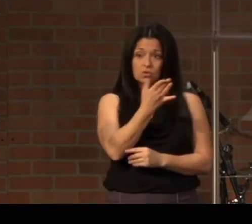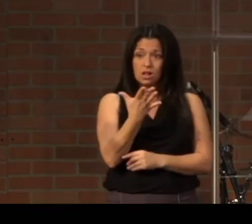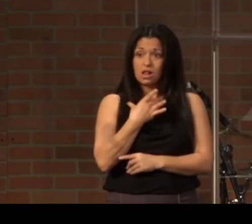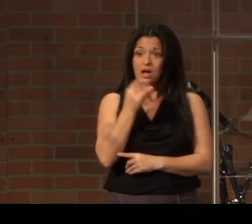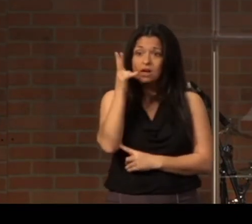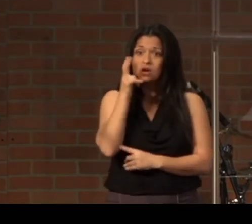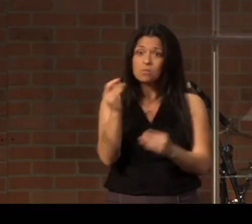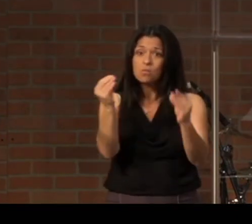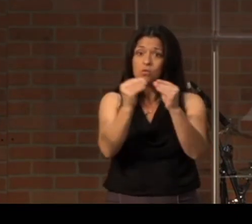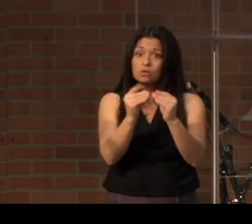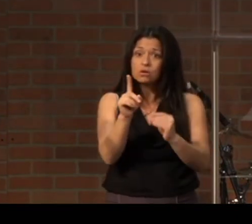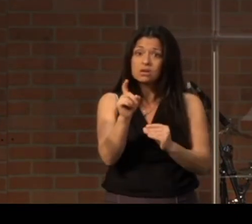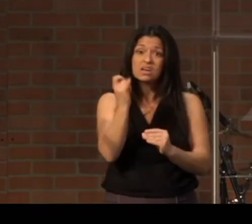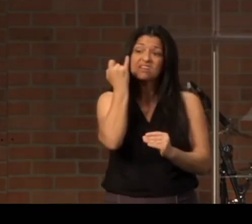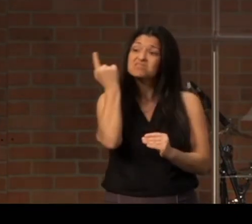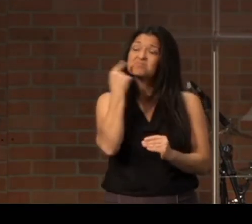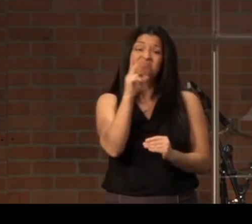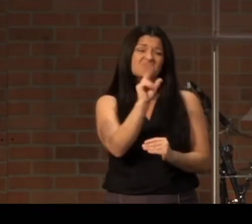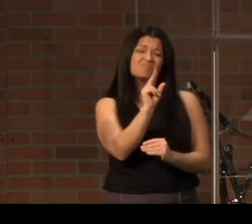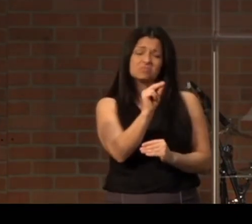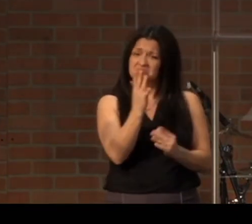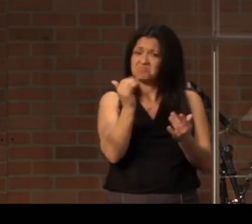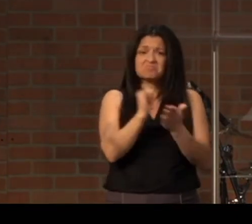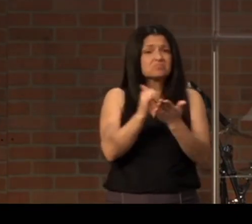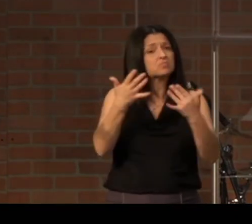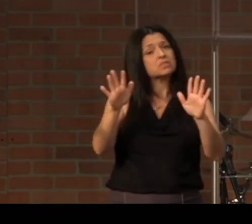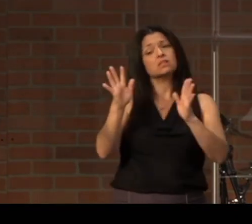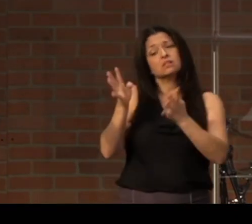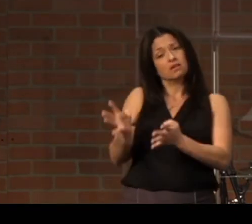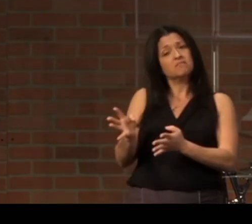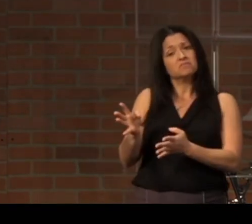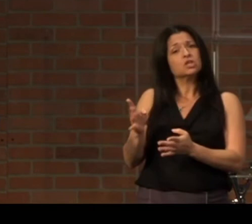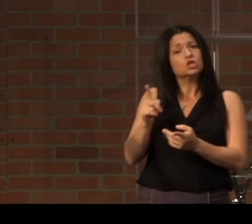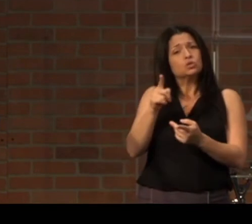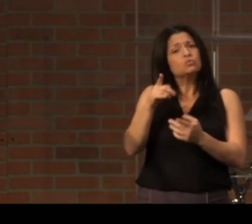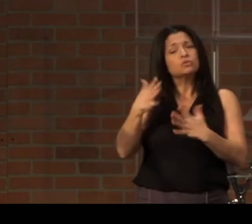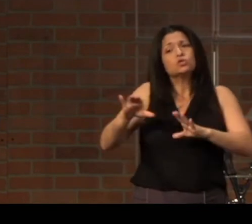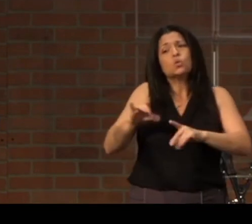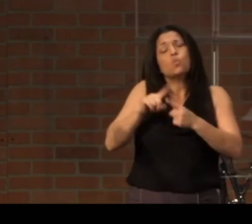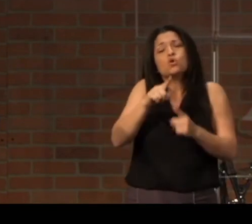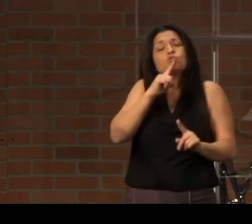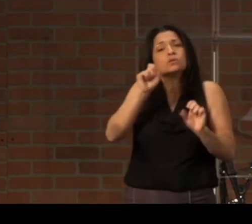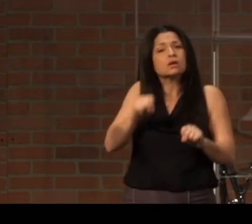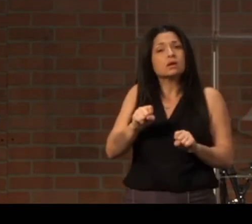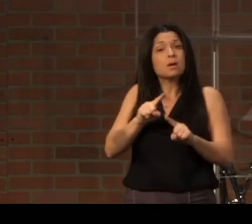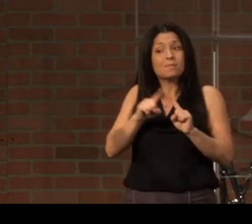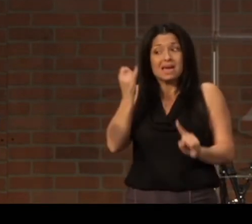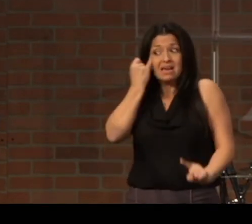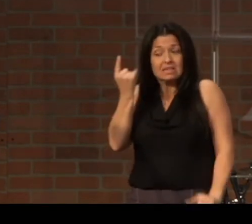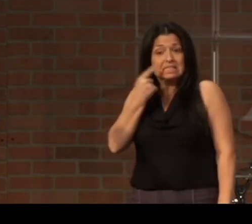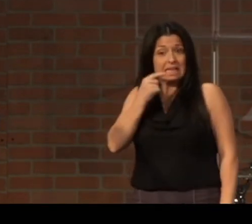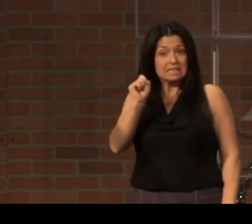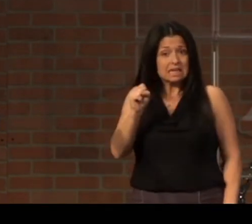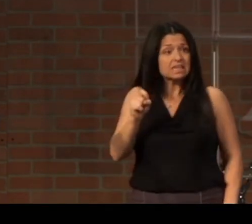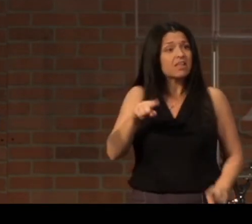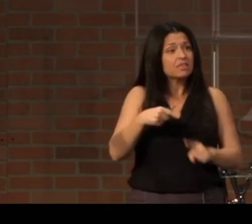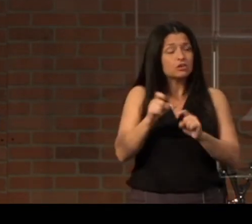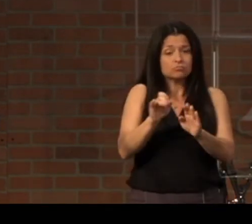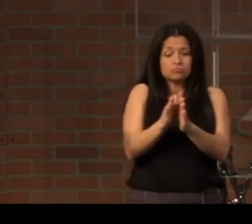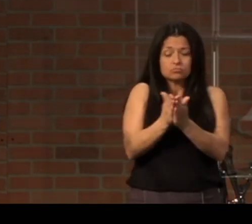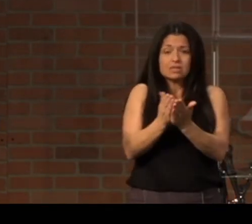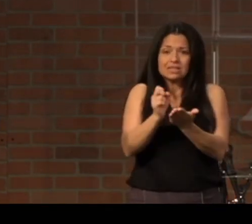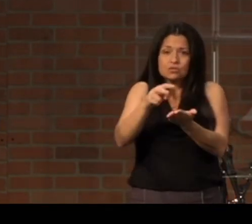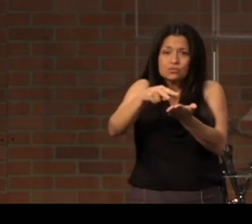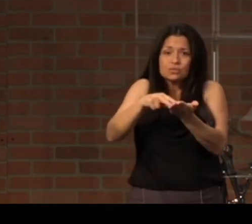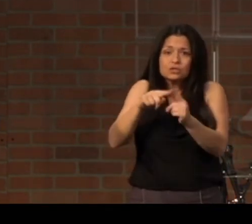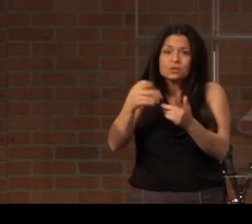more? And if they say no, you've done what you could, right? But if they say yes, you could just pull out your little do-you-know booklet. You could read it to them